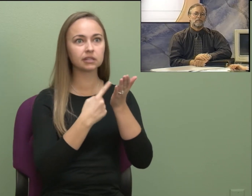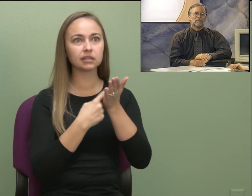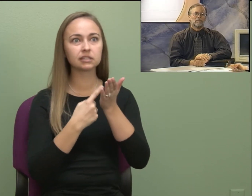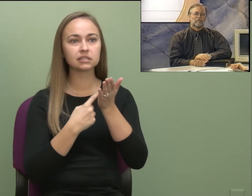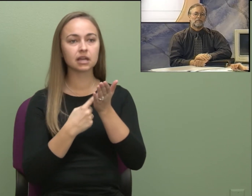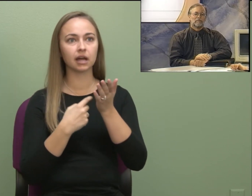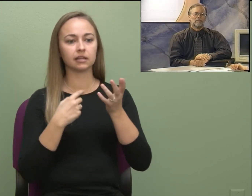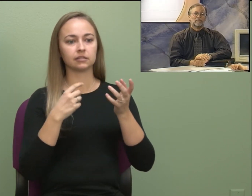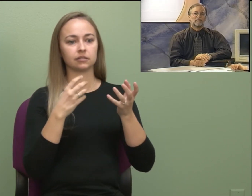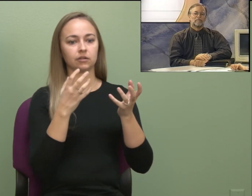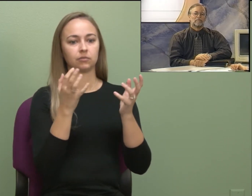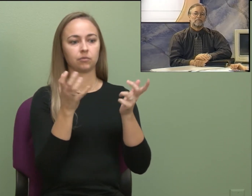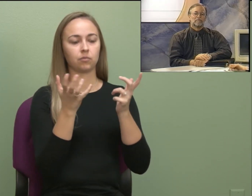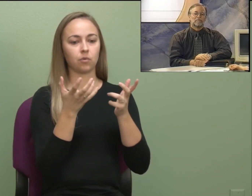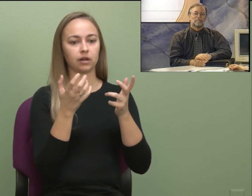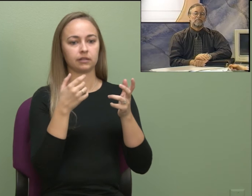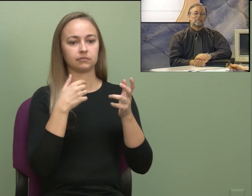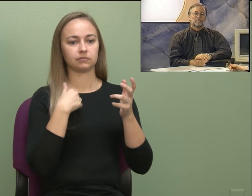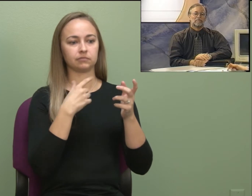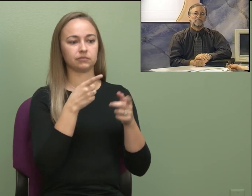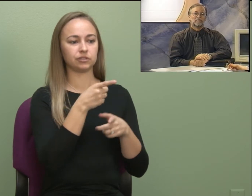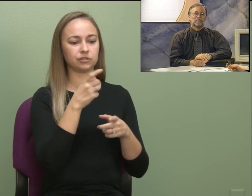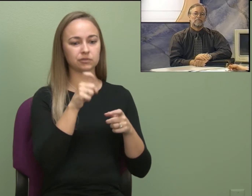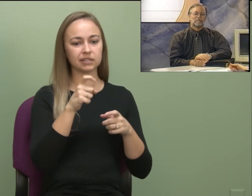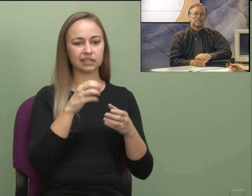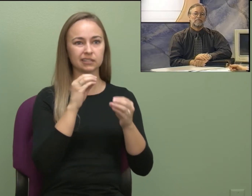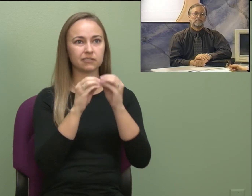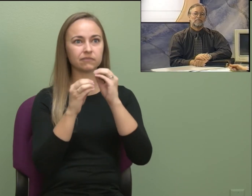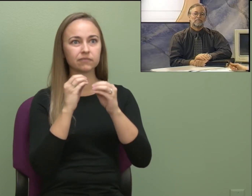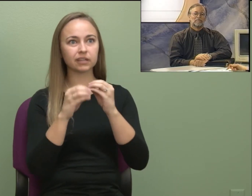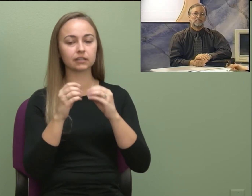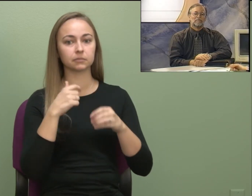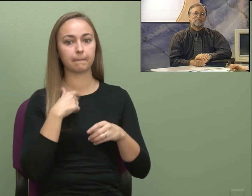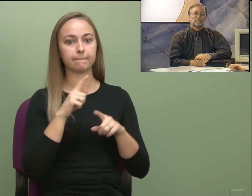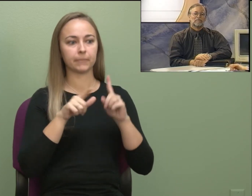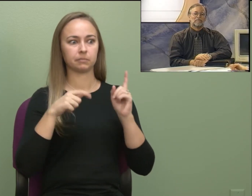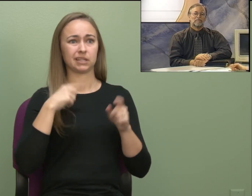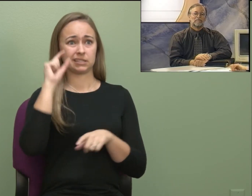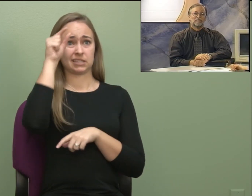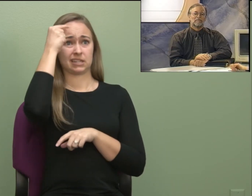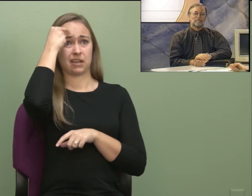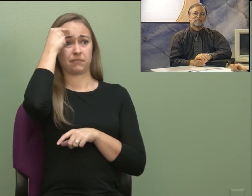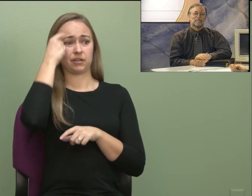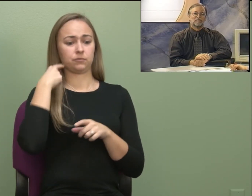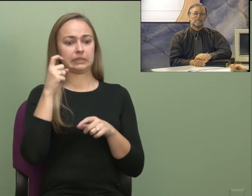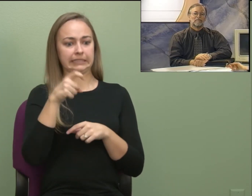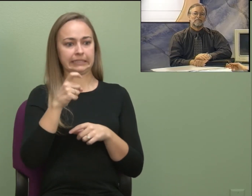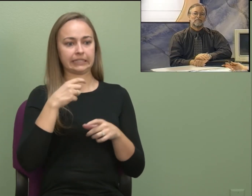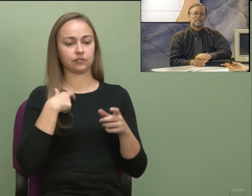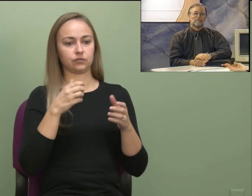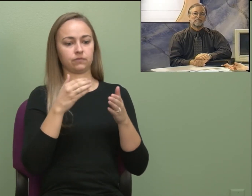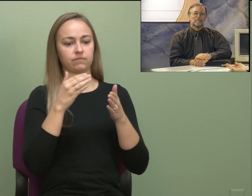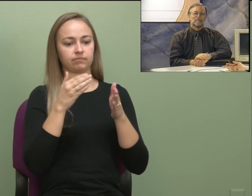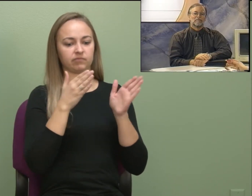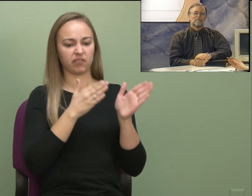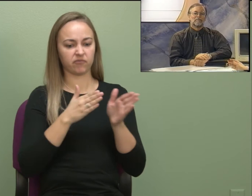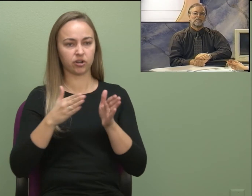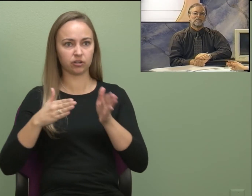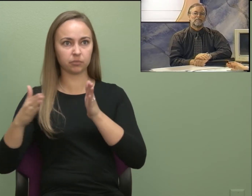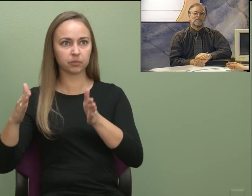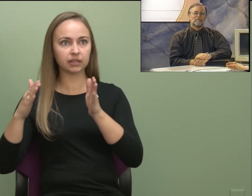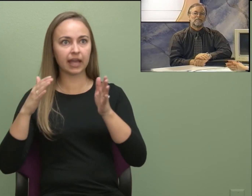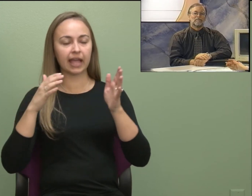pretty specific process. We have to go through some certain goals. So that's what we'll be doing, and we'll try and make